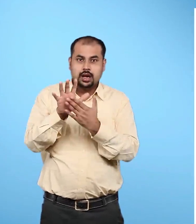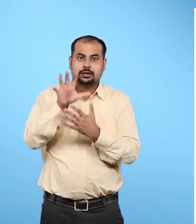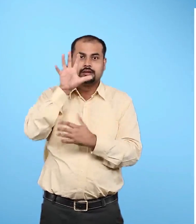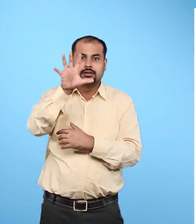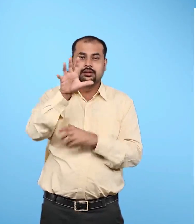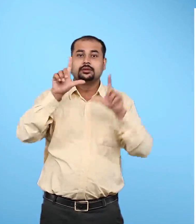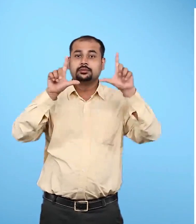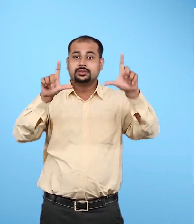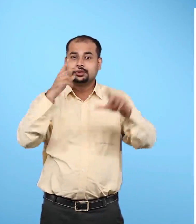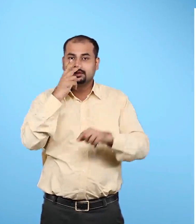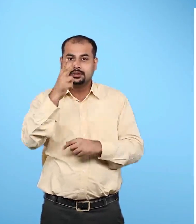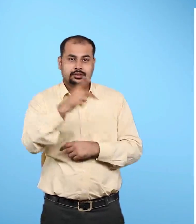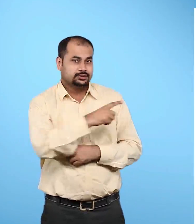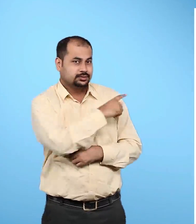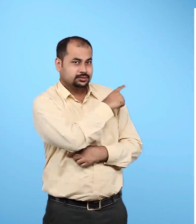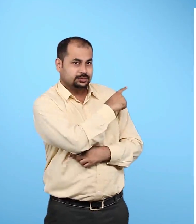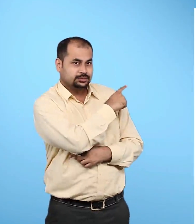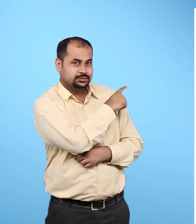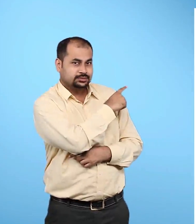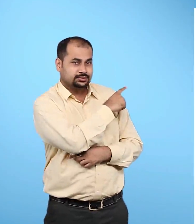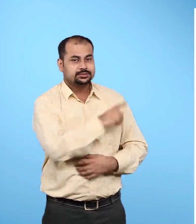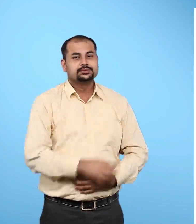really helpful to find the area faster.